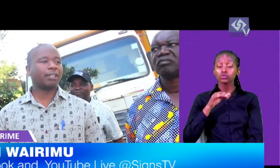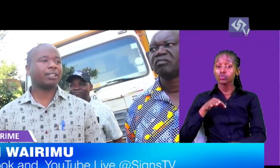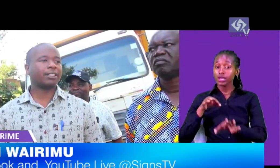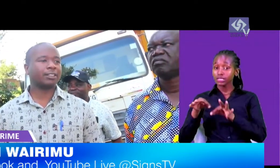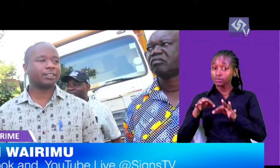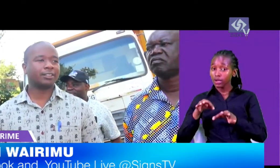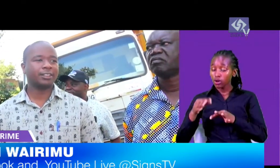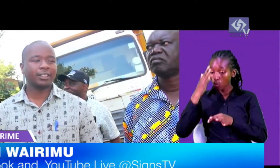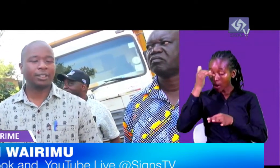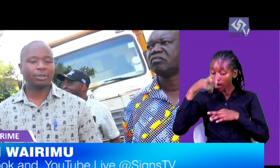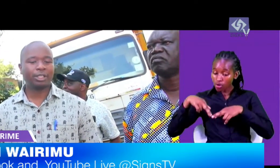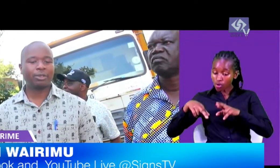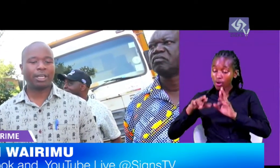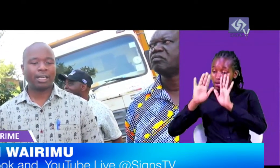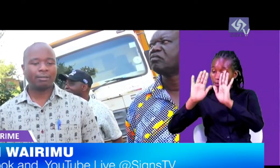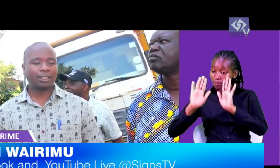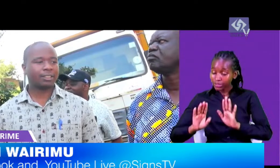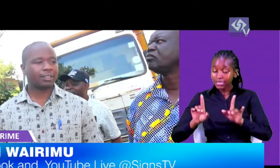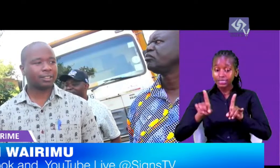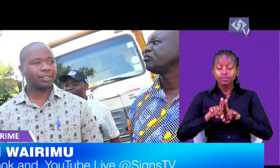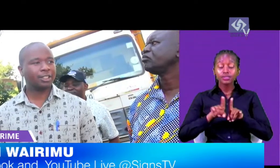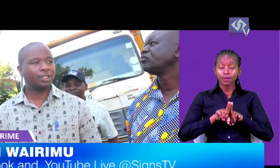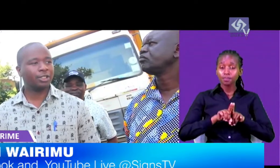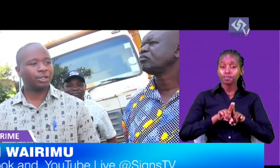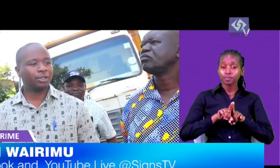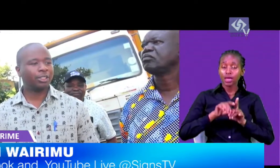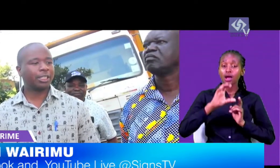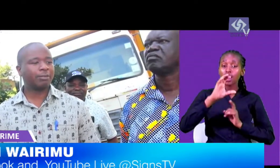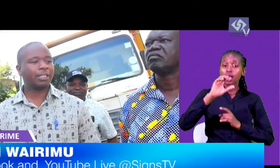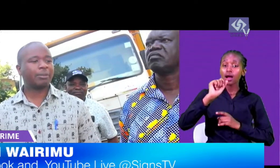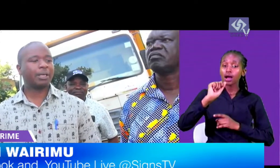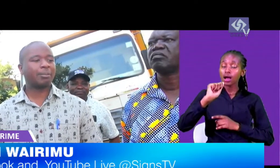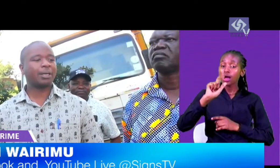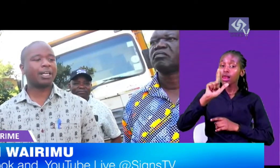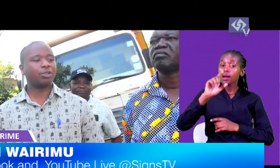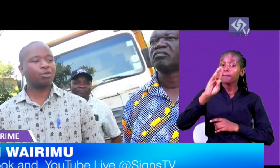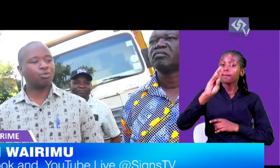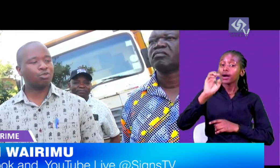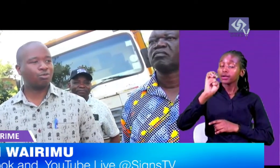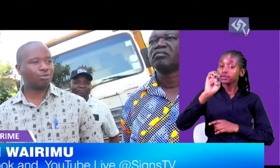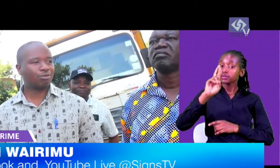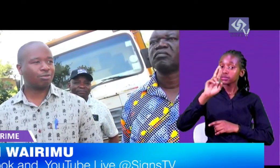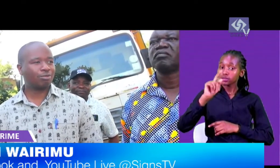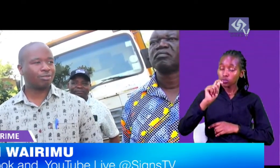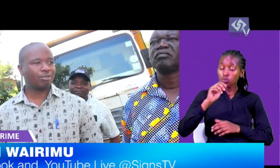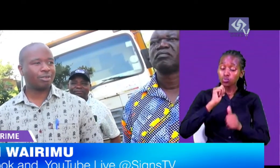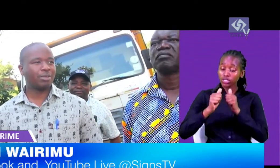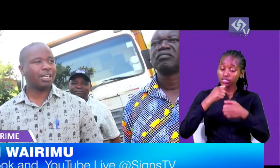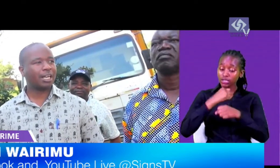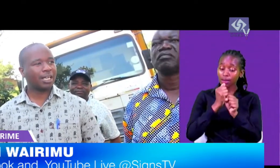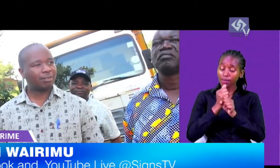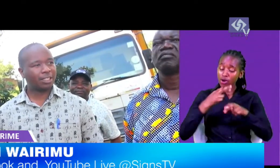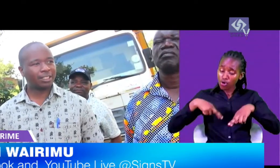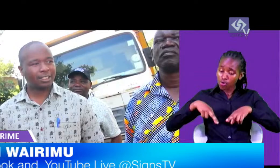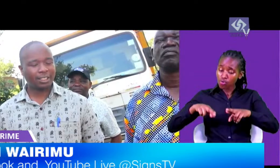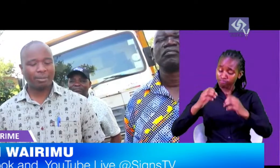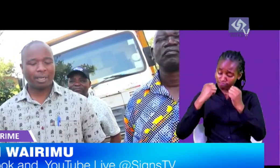culvert. Unajua culvert ndio inafanya barabara idumu. Kweli. Bila culvert hii